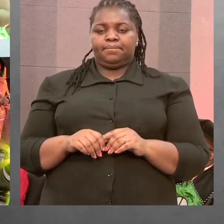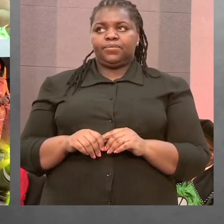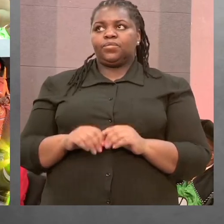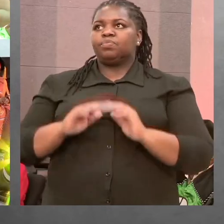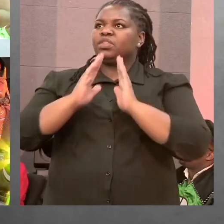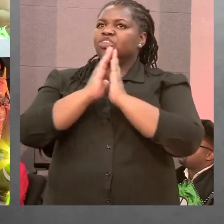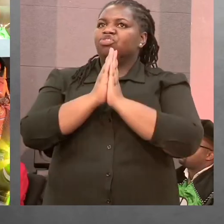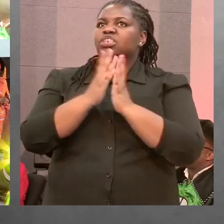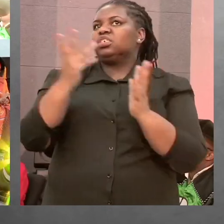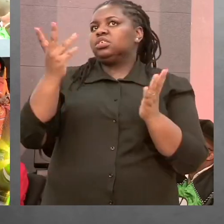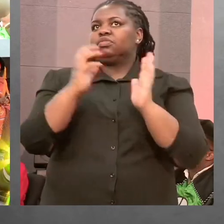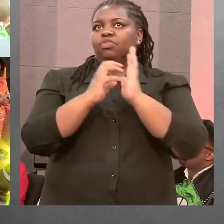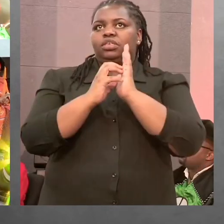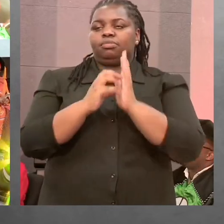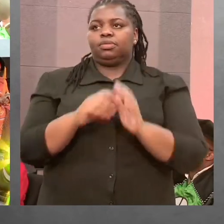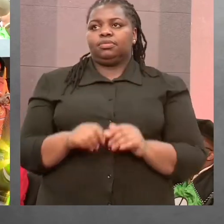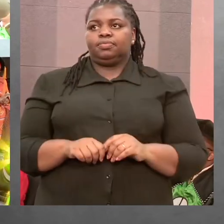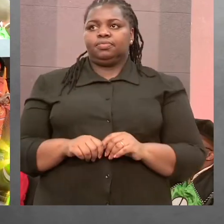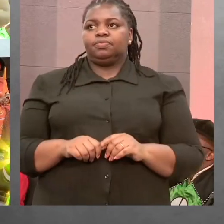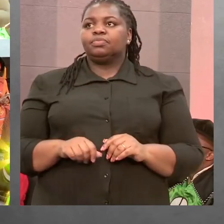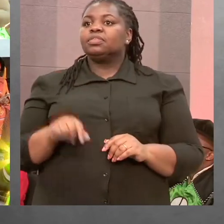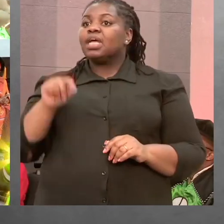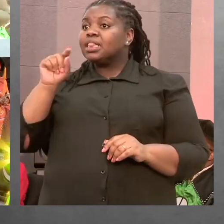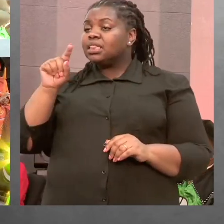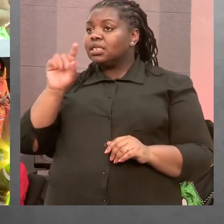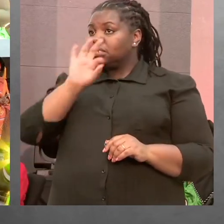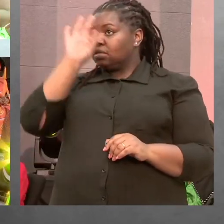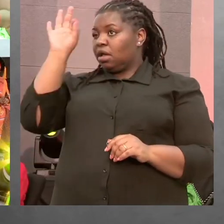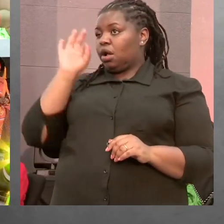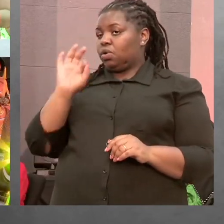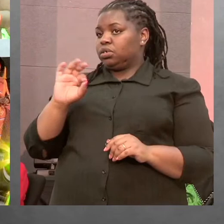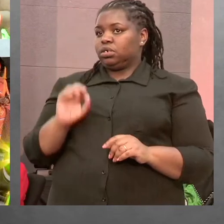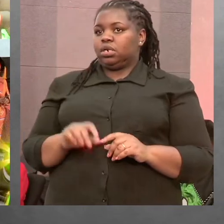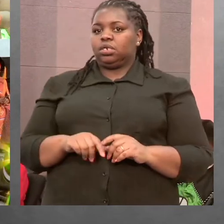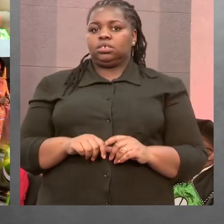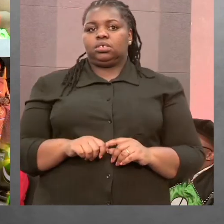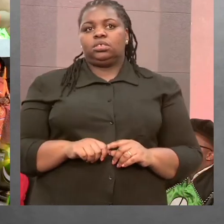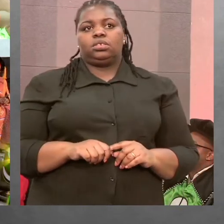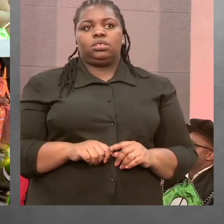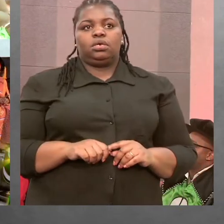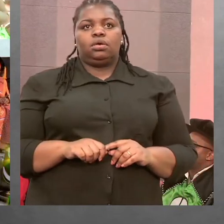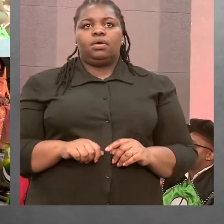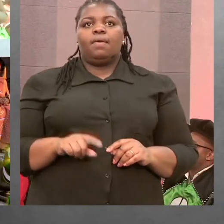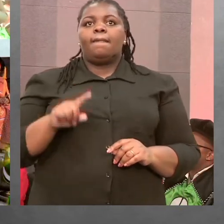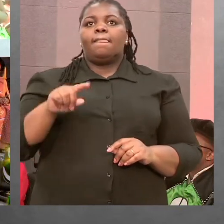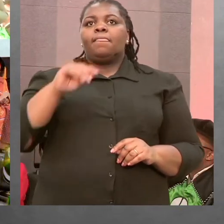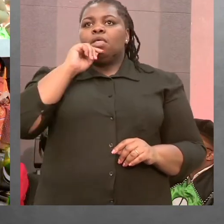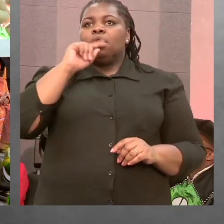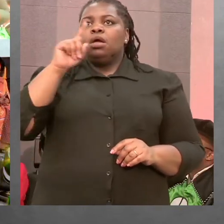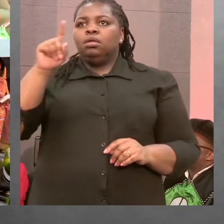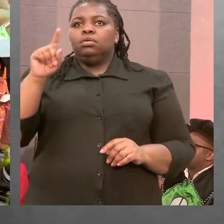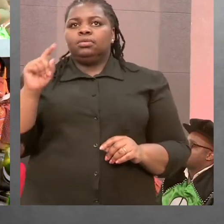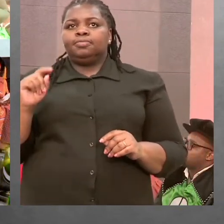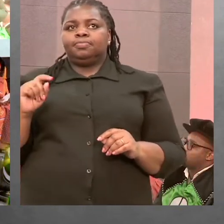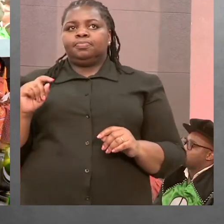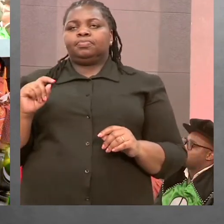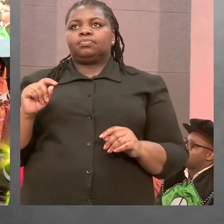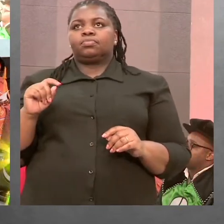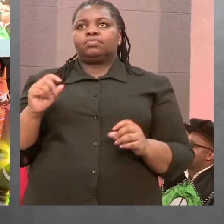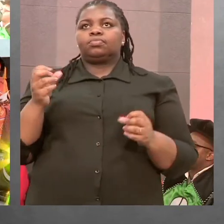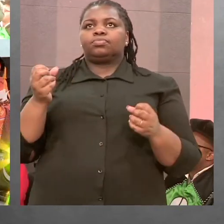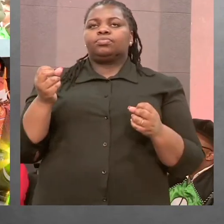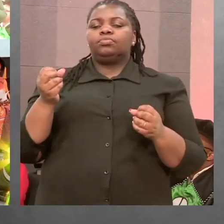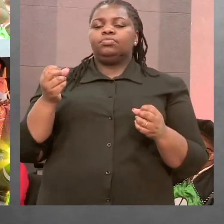churches, for example, this question arises. And it constrains any form